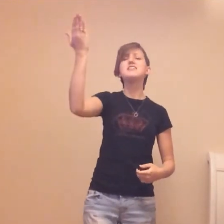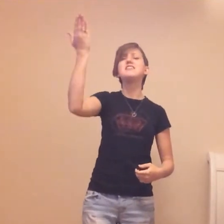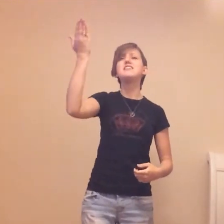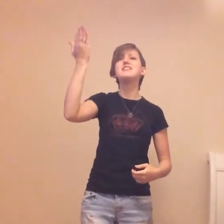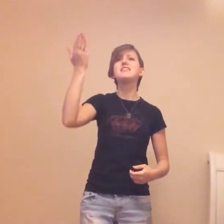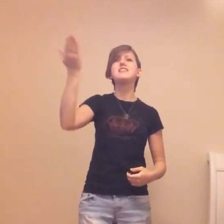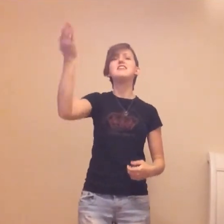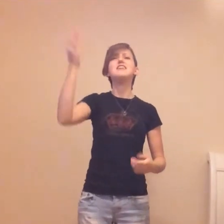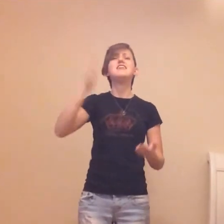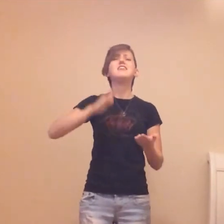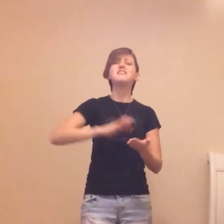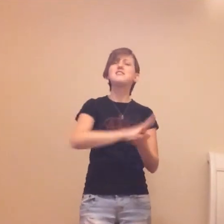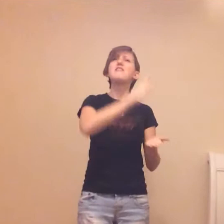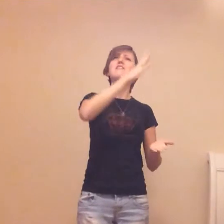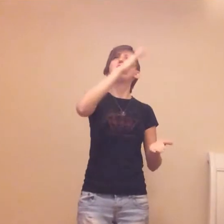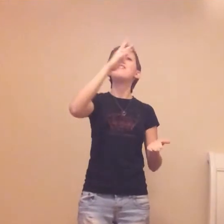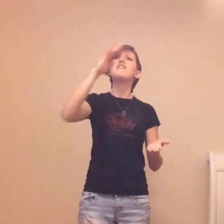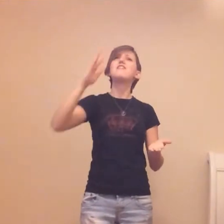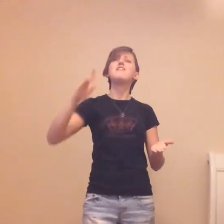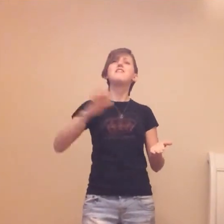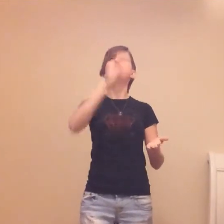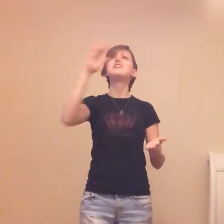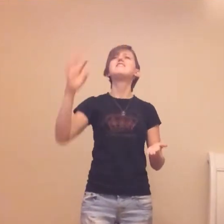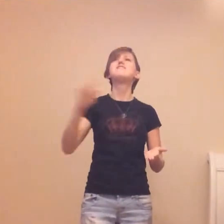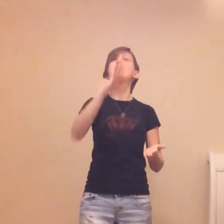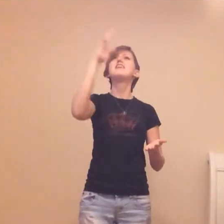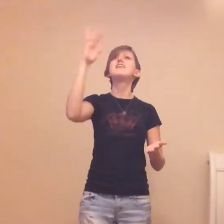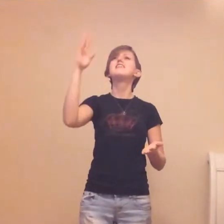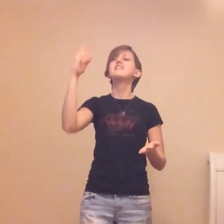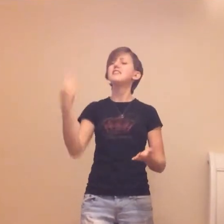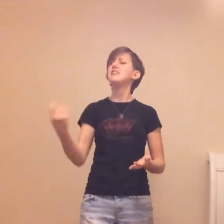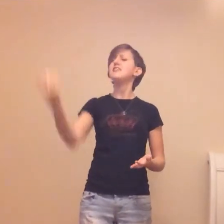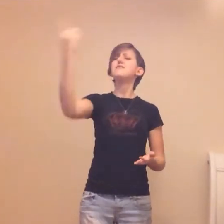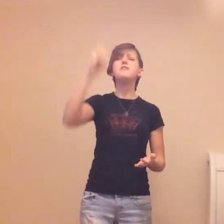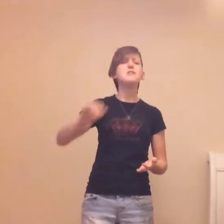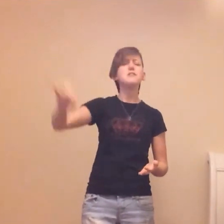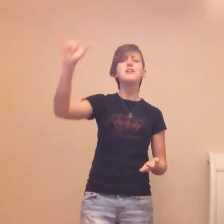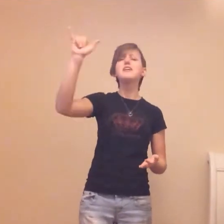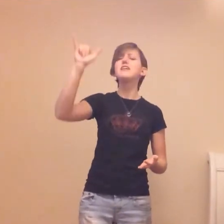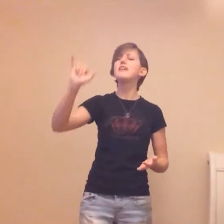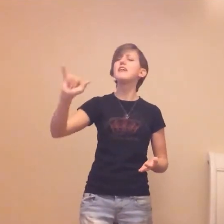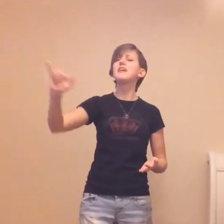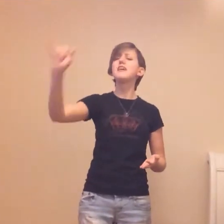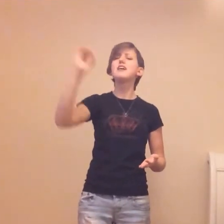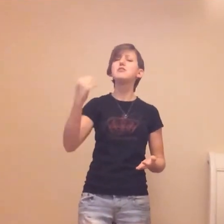stars all the way,